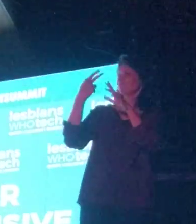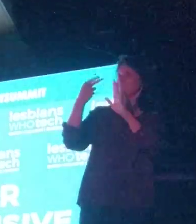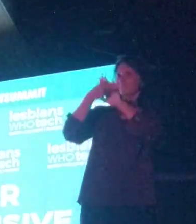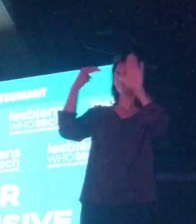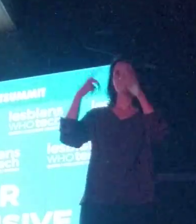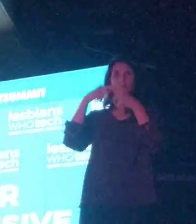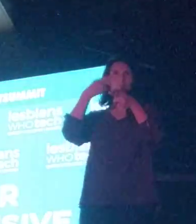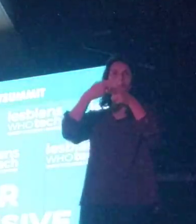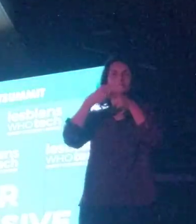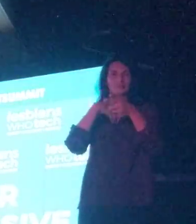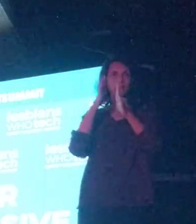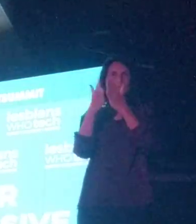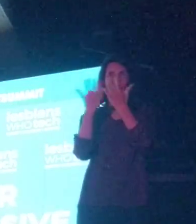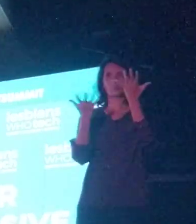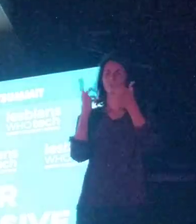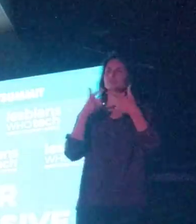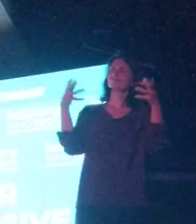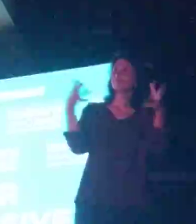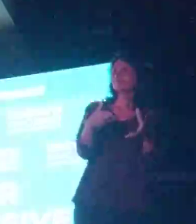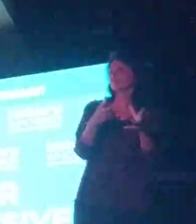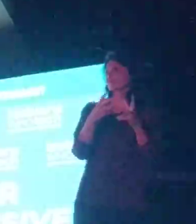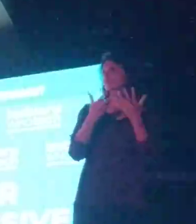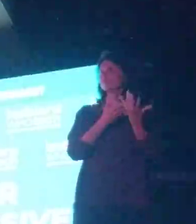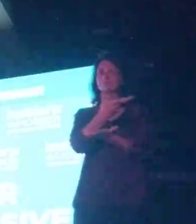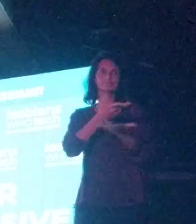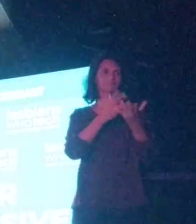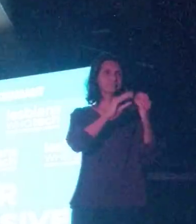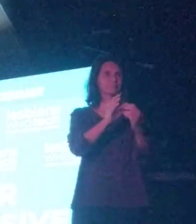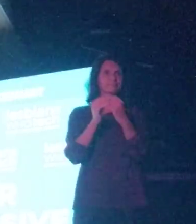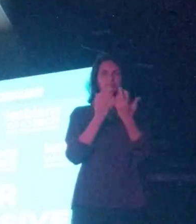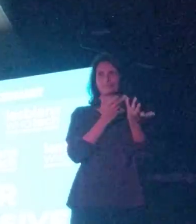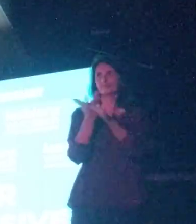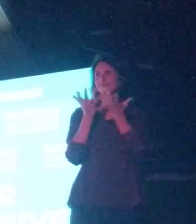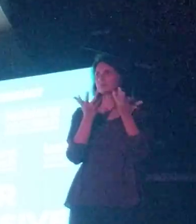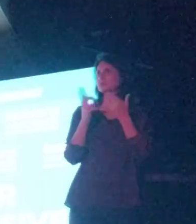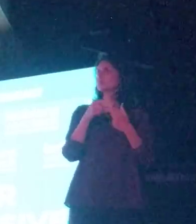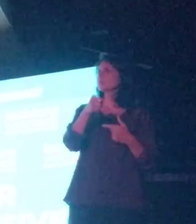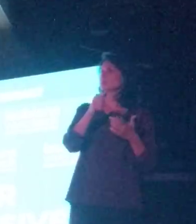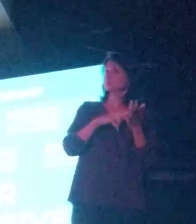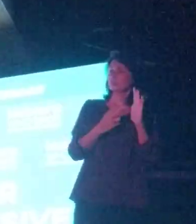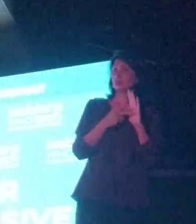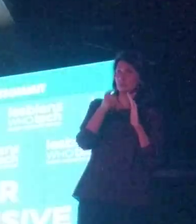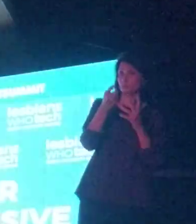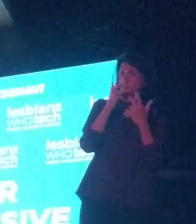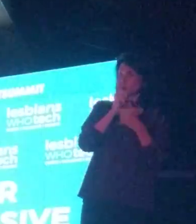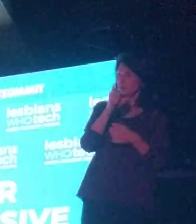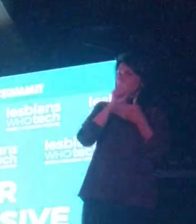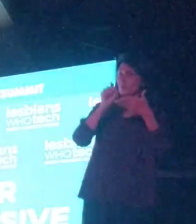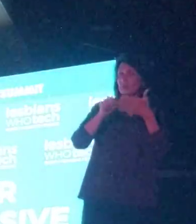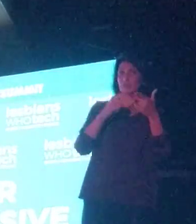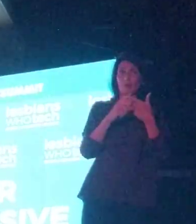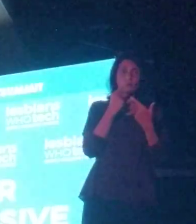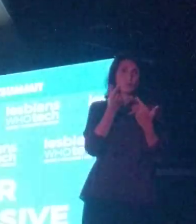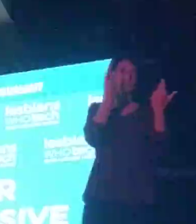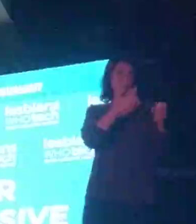of conversations about it, and everybody kept saying to me, well, you're really writing about what happened. And I said, yeah, and I think I